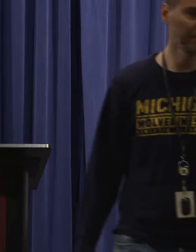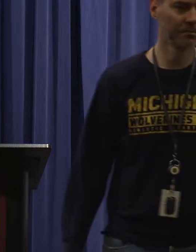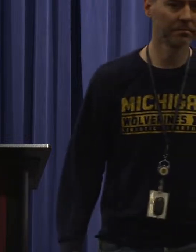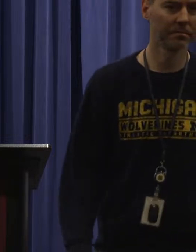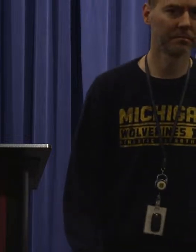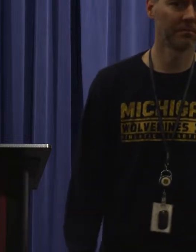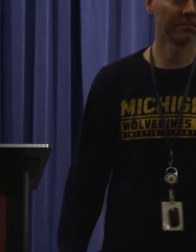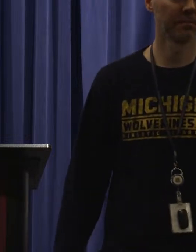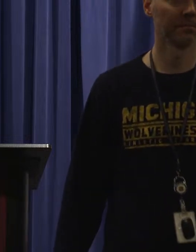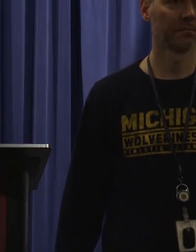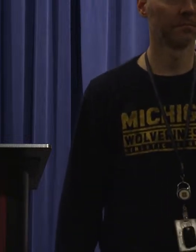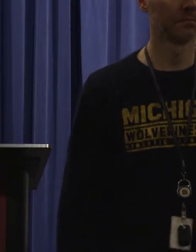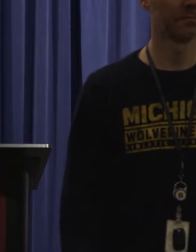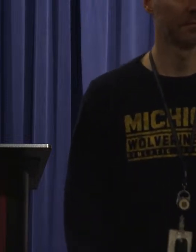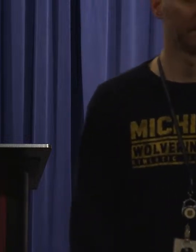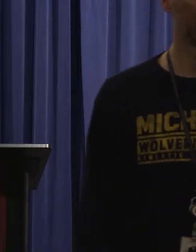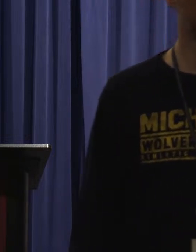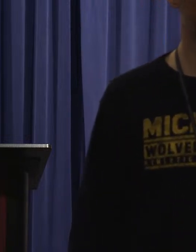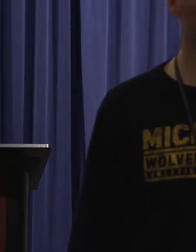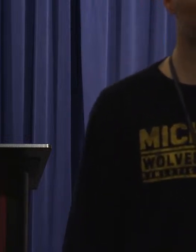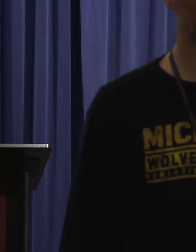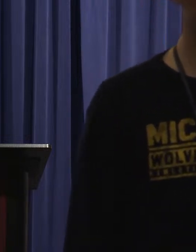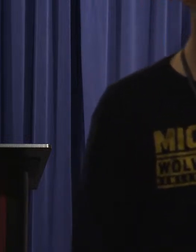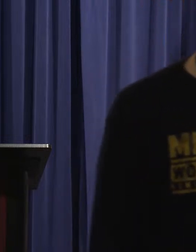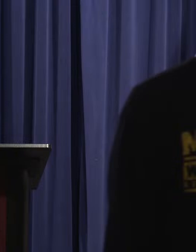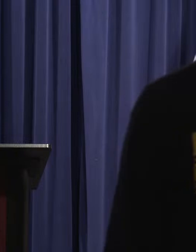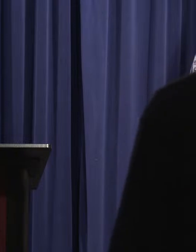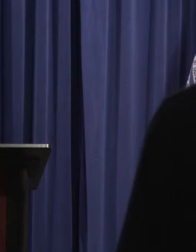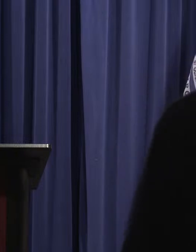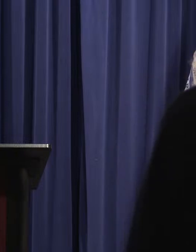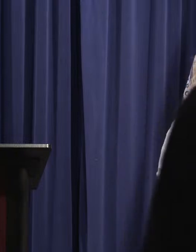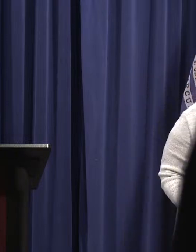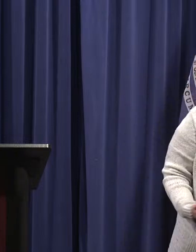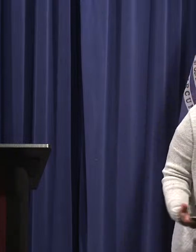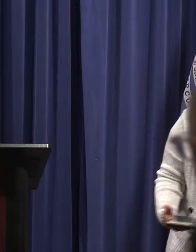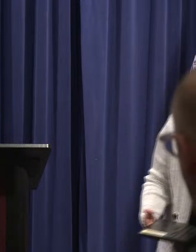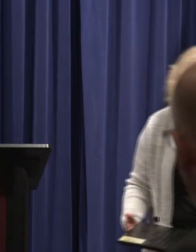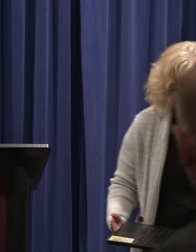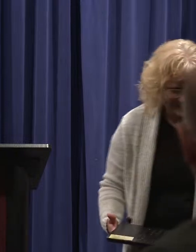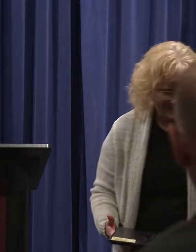We told her we were gonna text her. Oh, you almost knocked over Michigan.